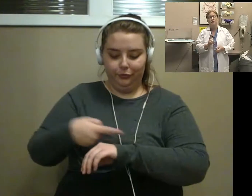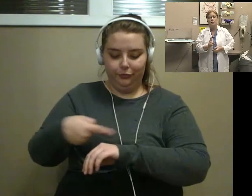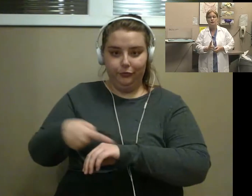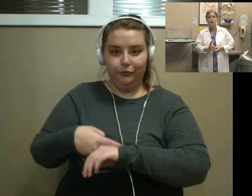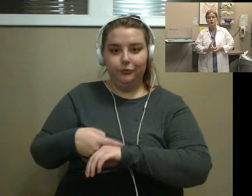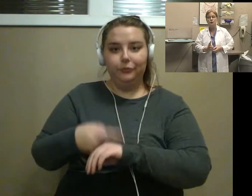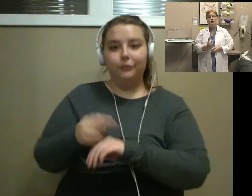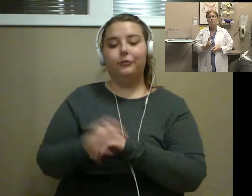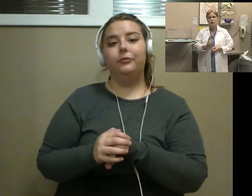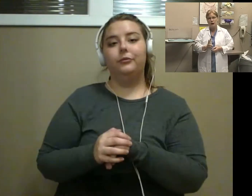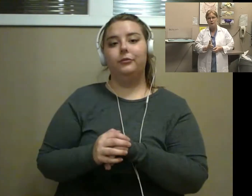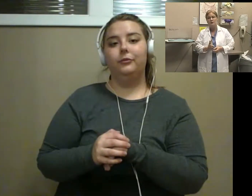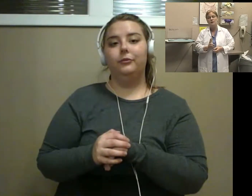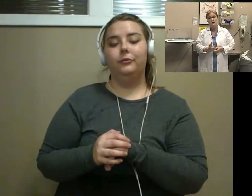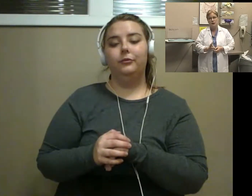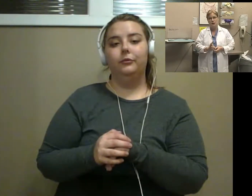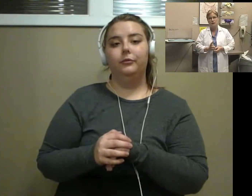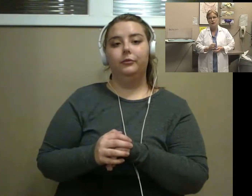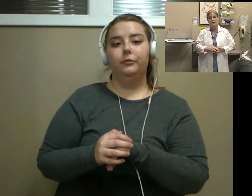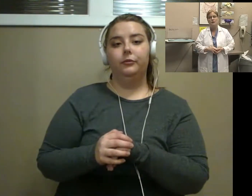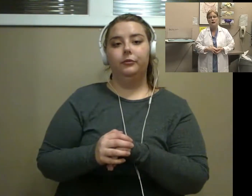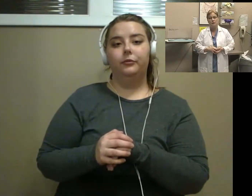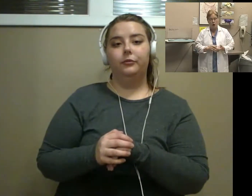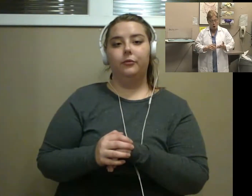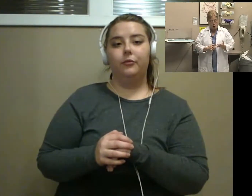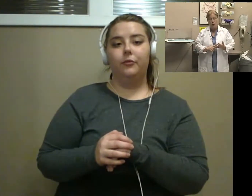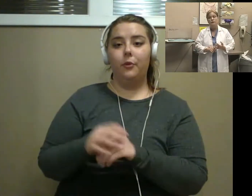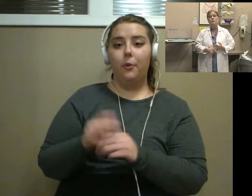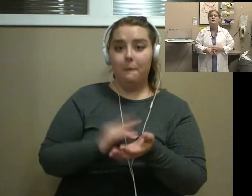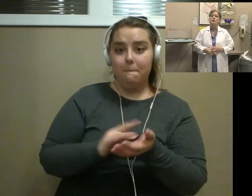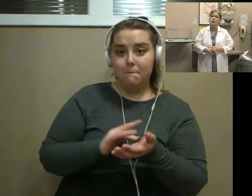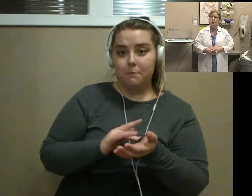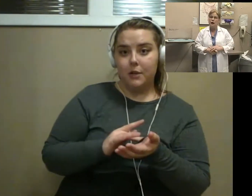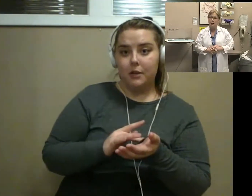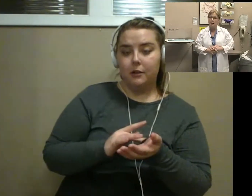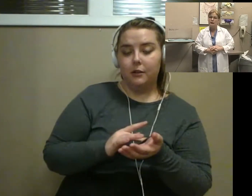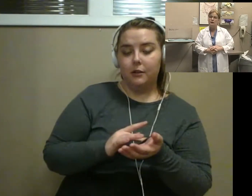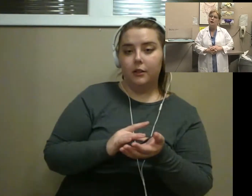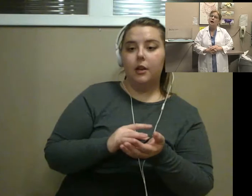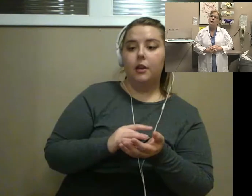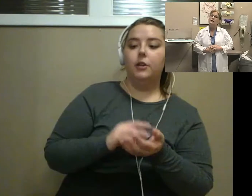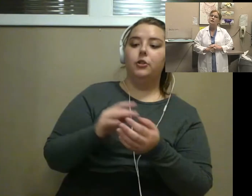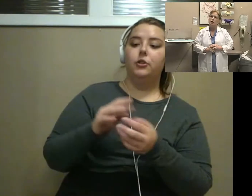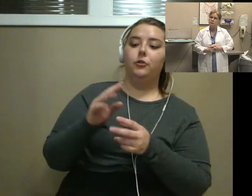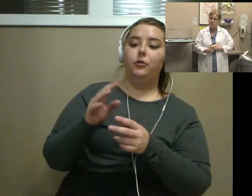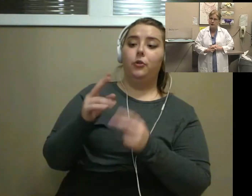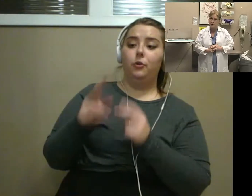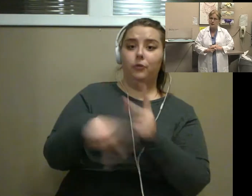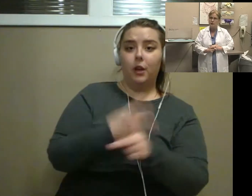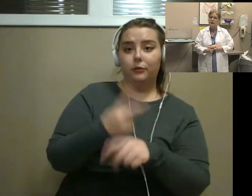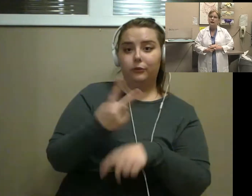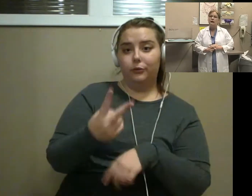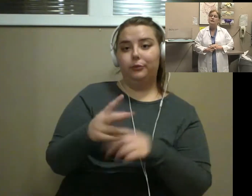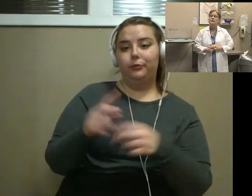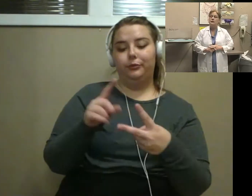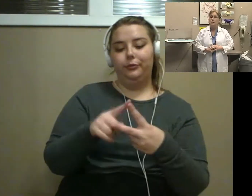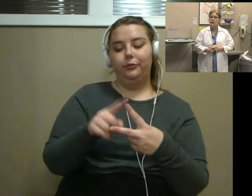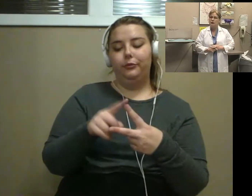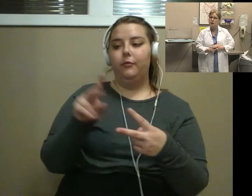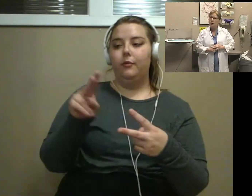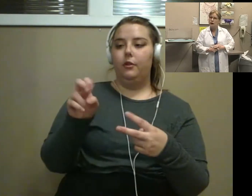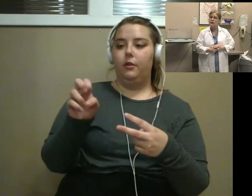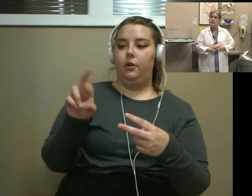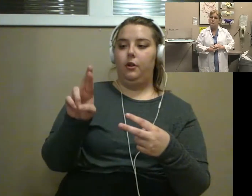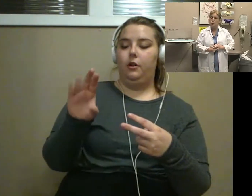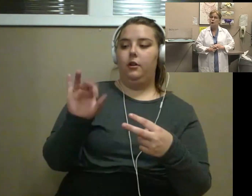You'll receive two types of sedation for this exam. One of them is a narcotic. The narcotic is called fentanyl. It's a